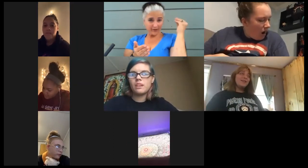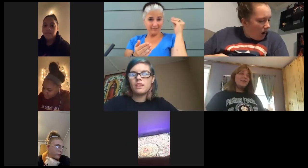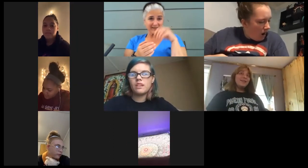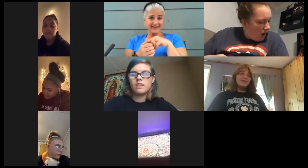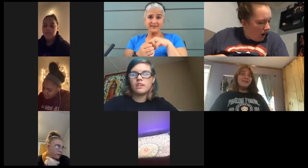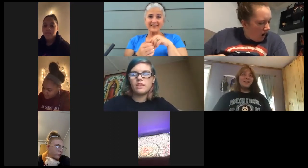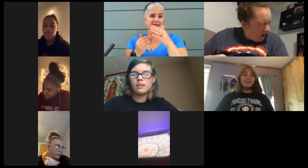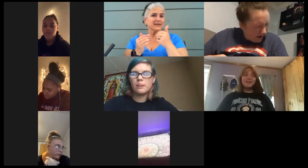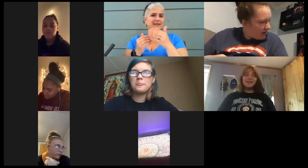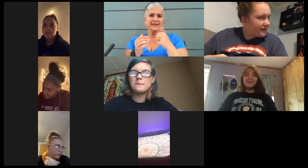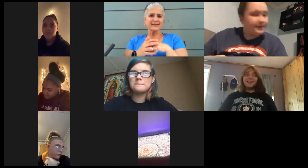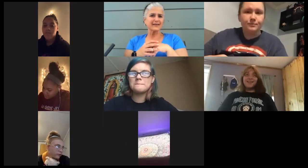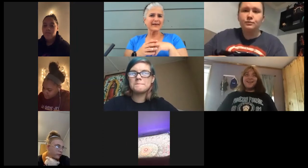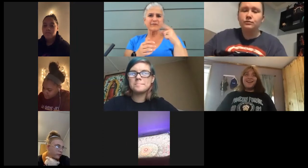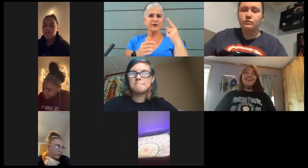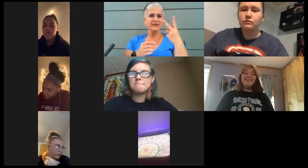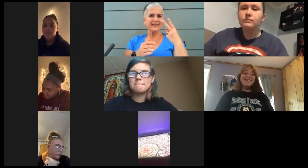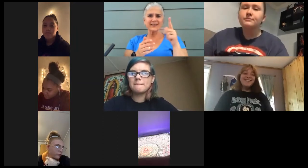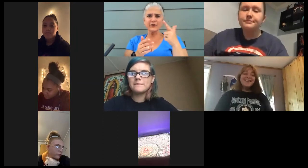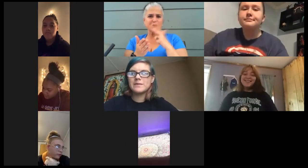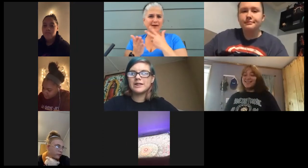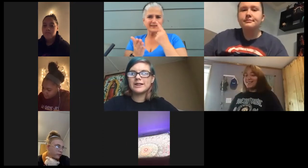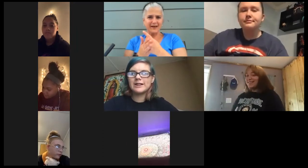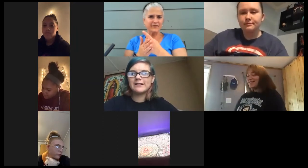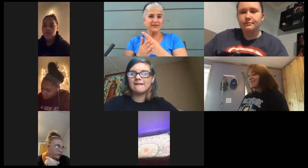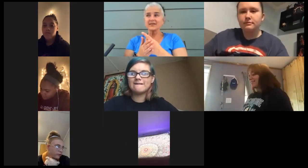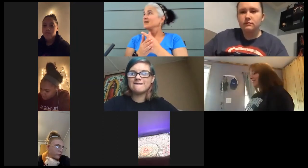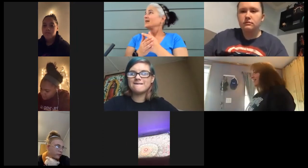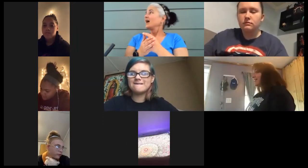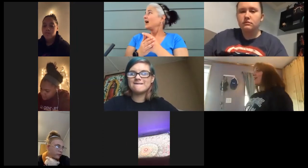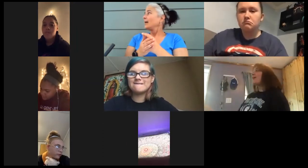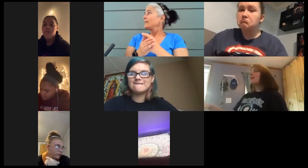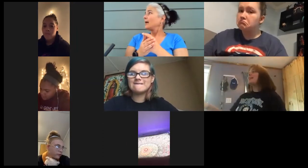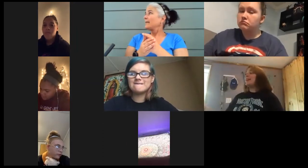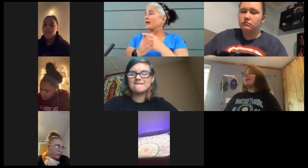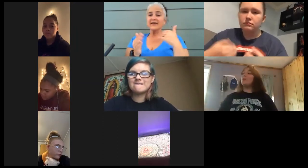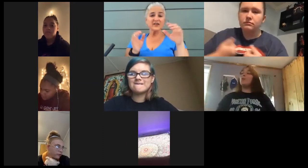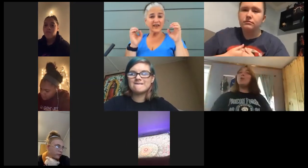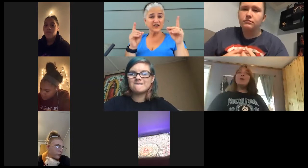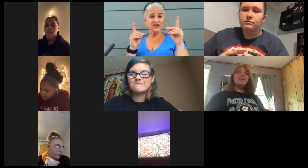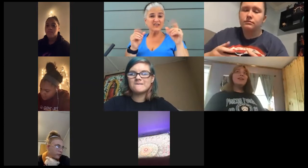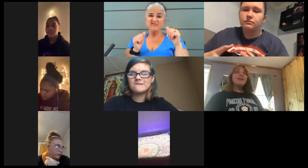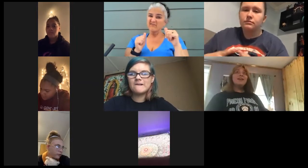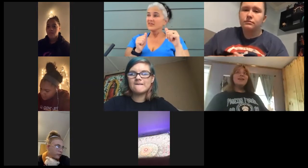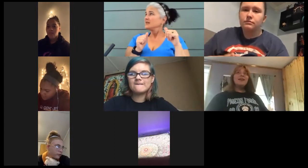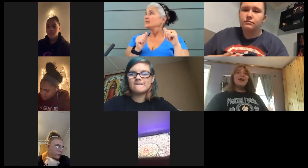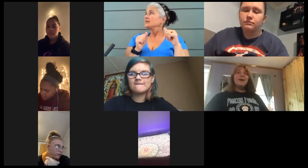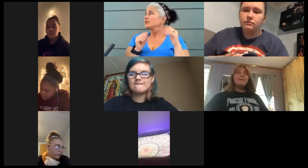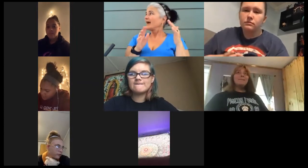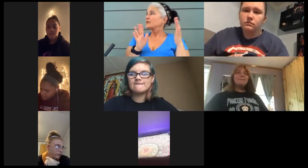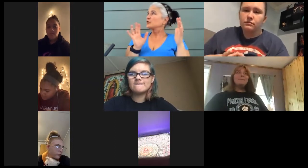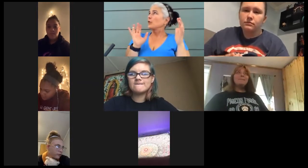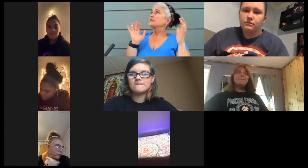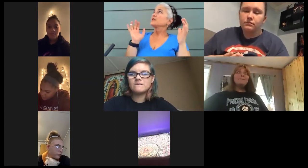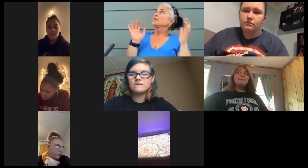to learn, like easy, like first, second, third grade stuff, because American education.